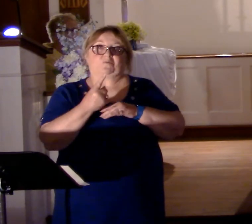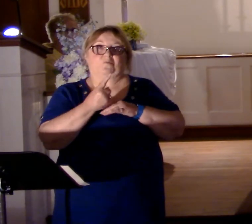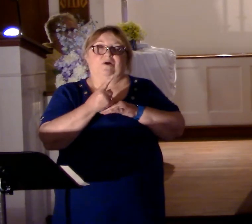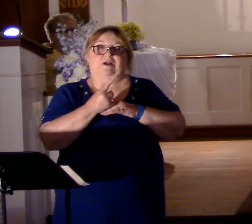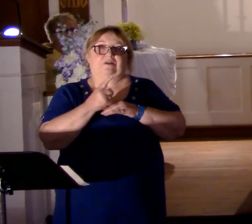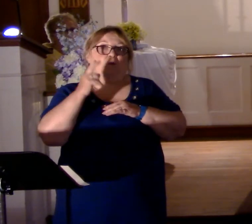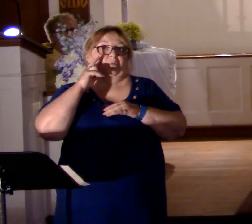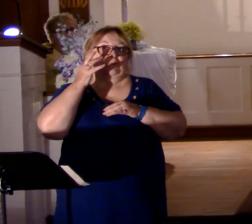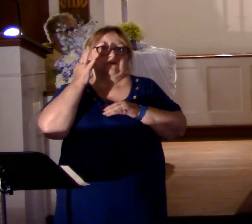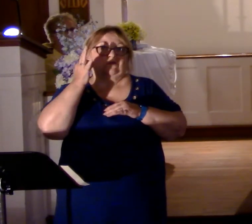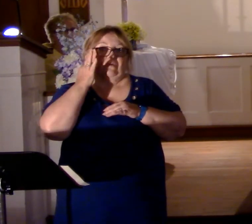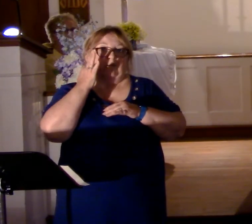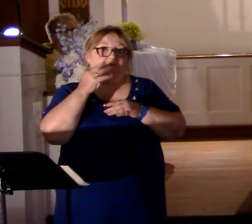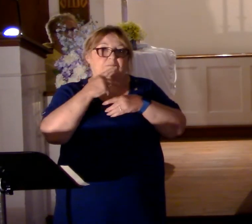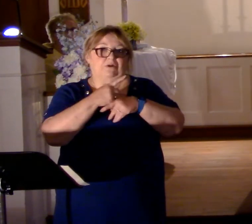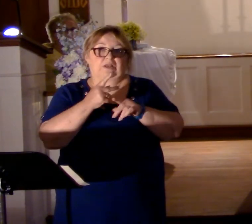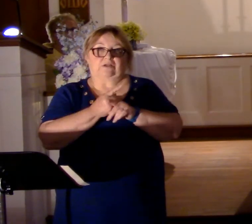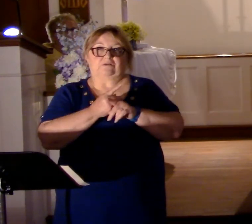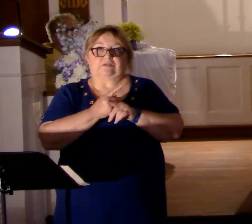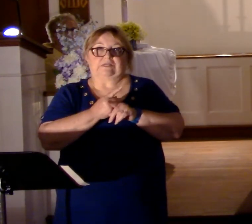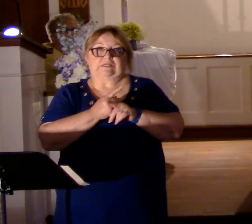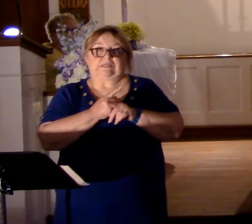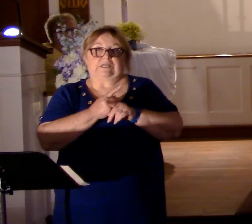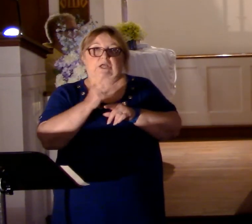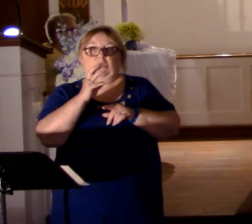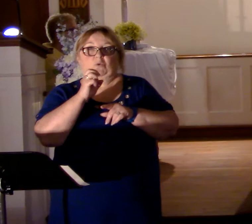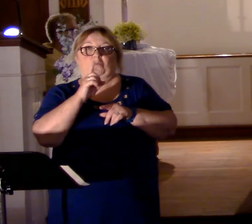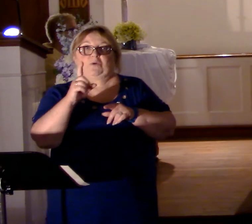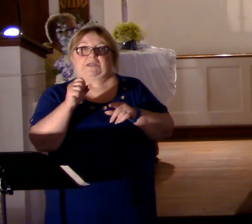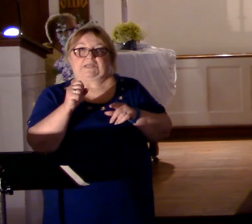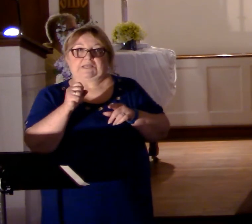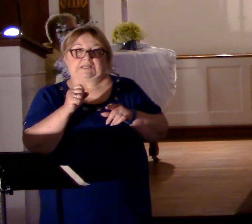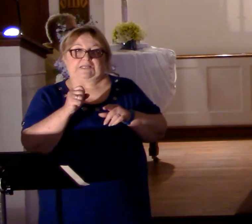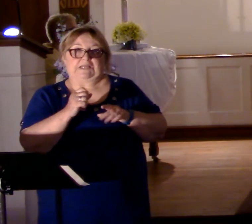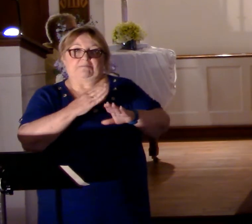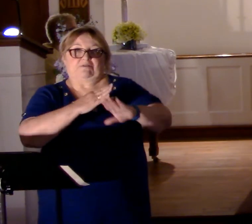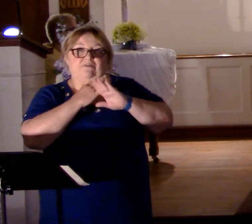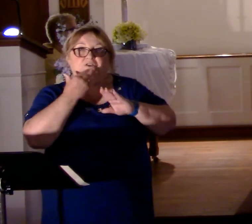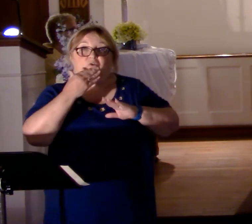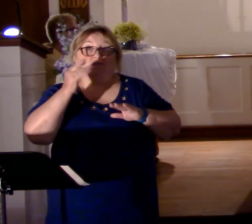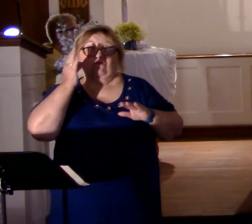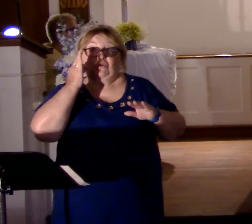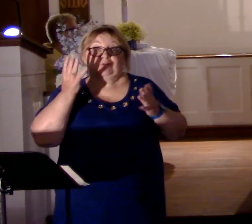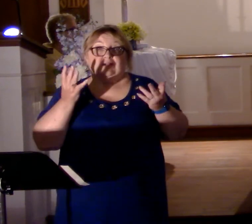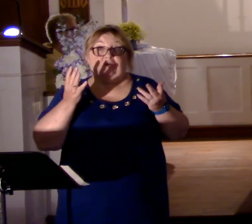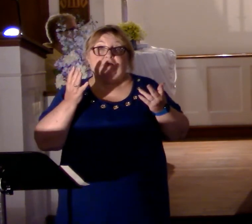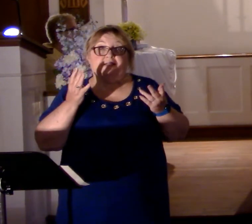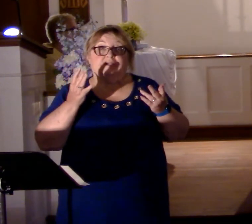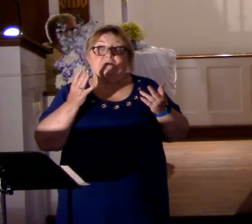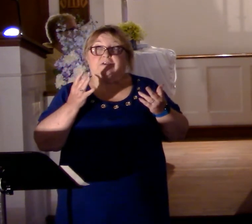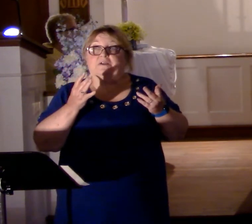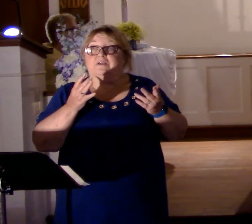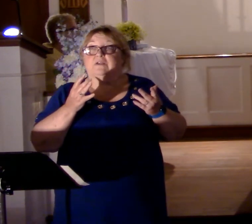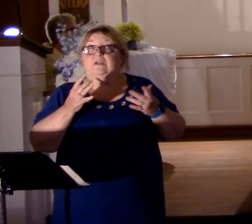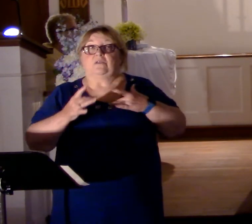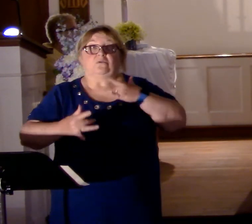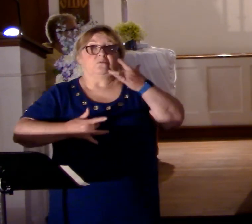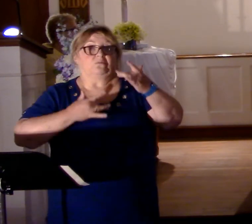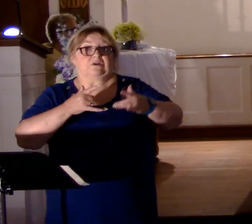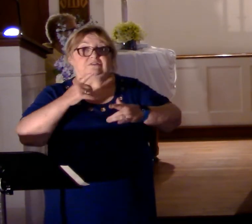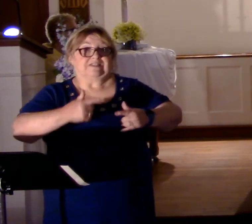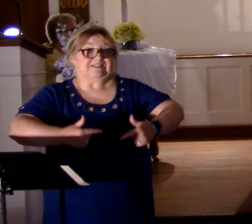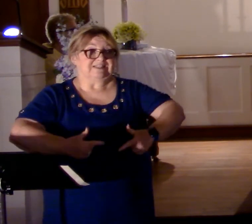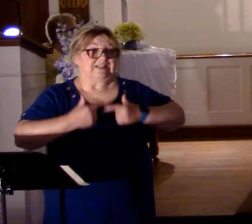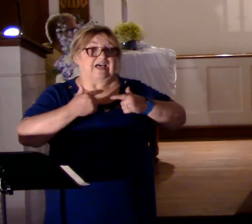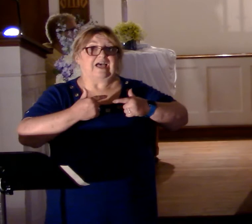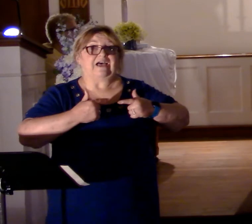crop production. The weeds prevented good fruit. The worries of this